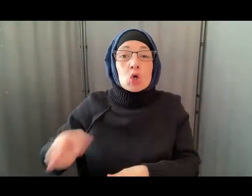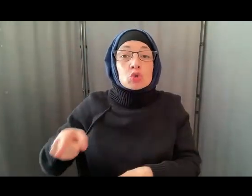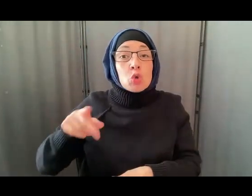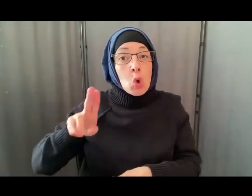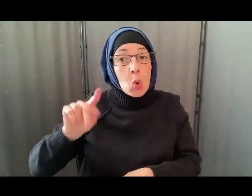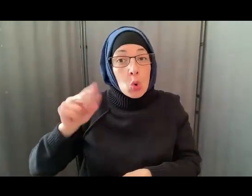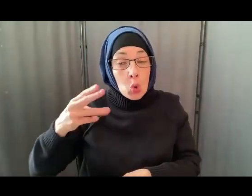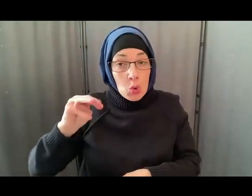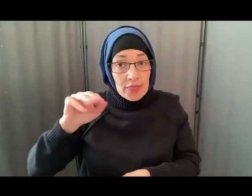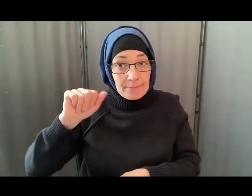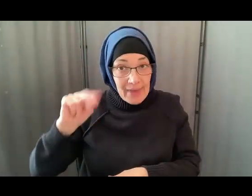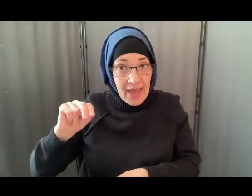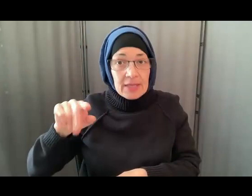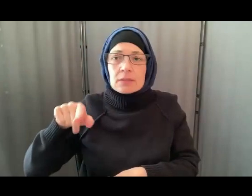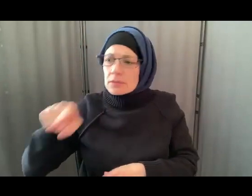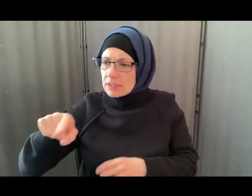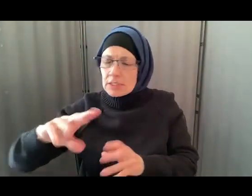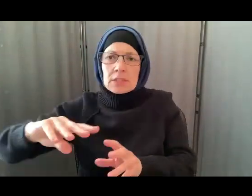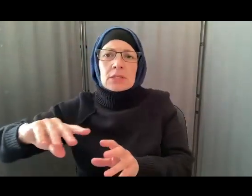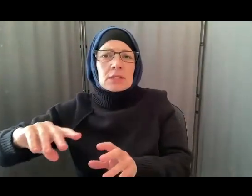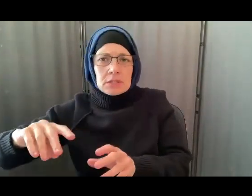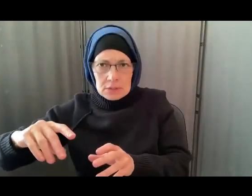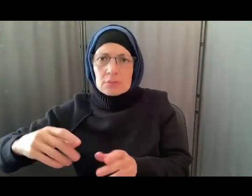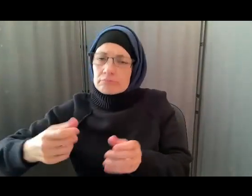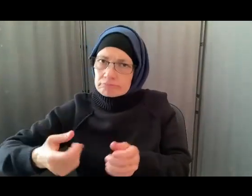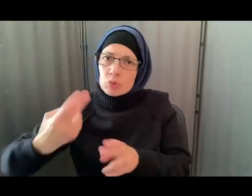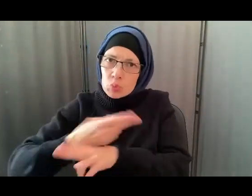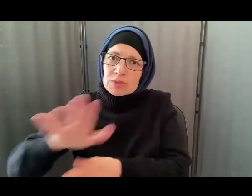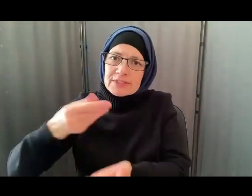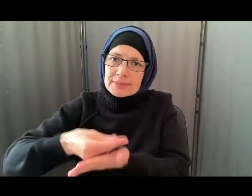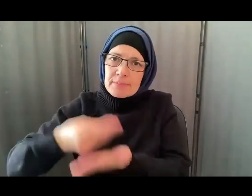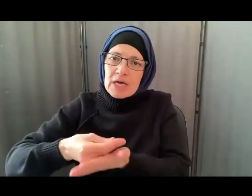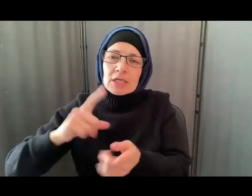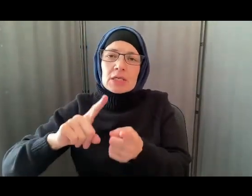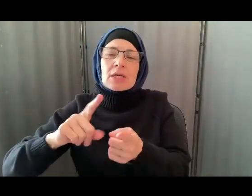needed for an entire battle army